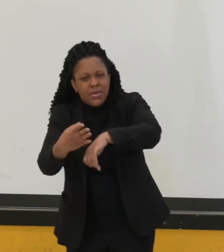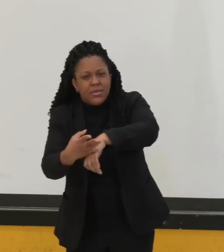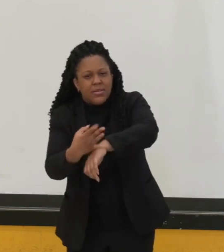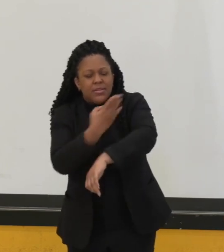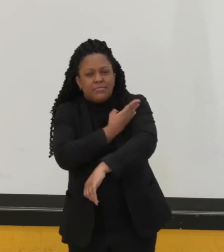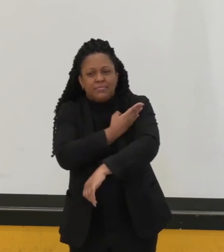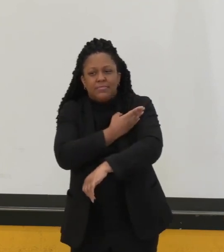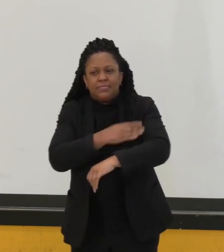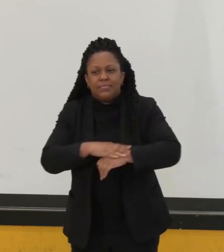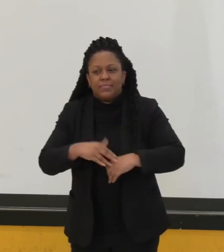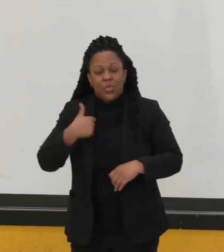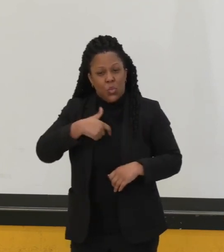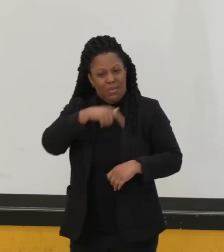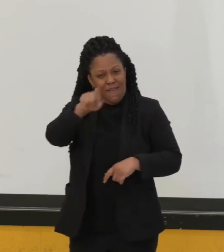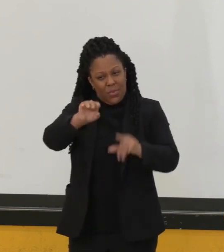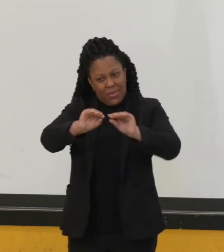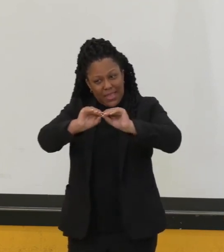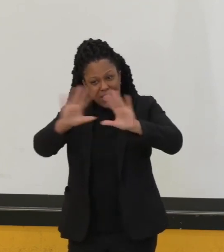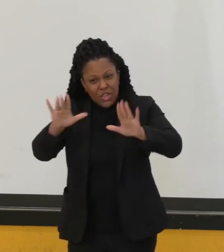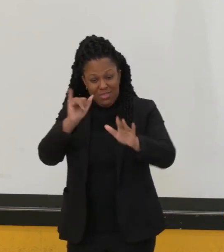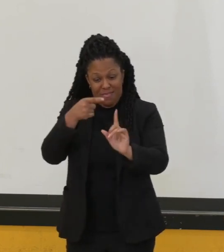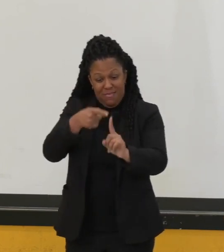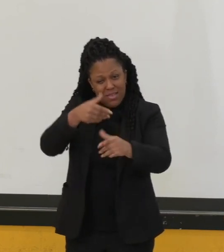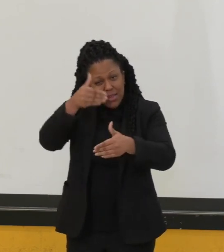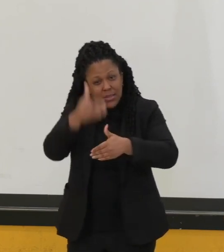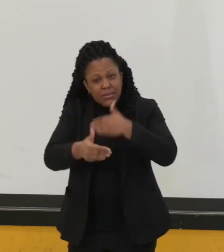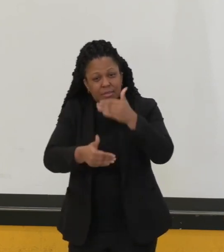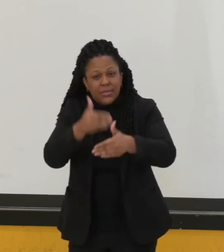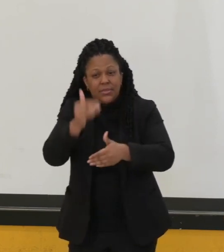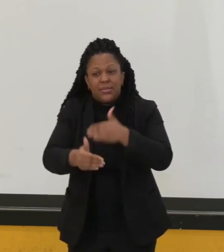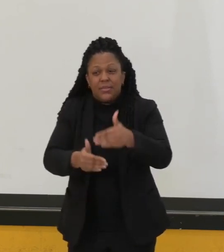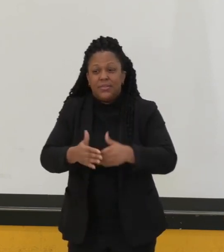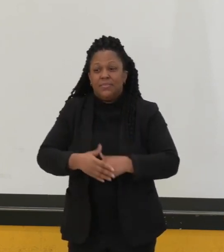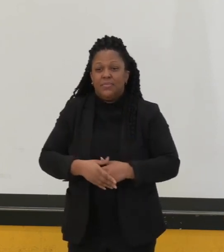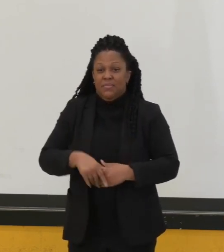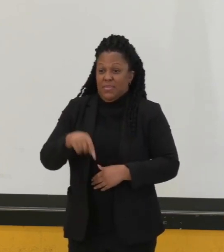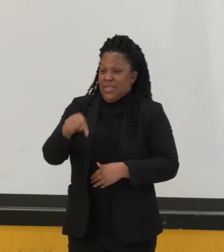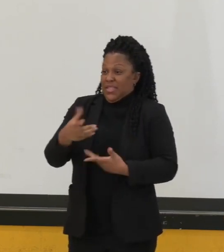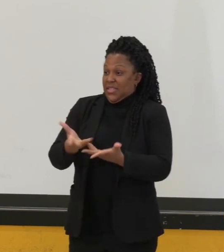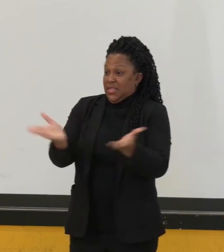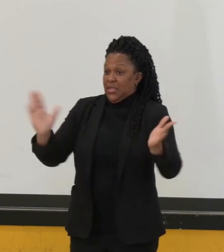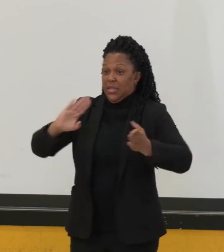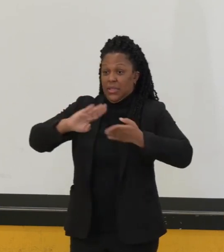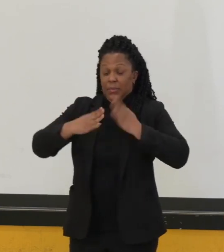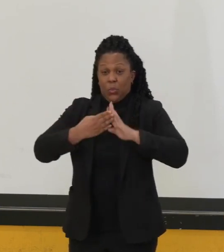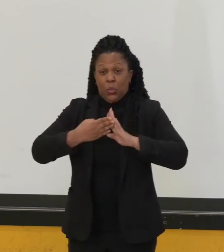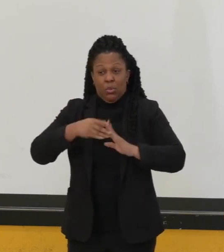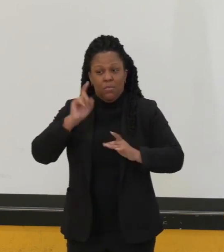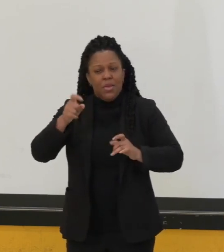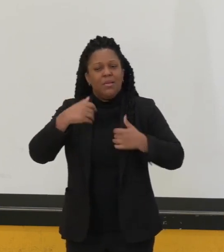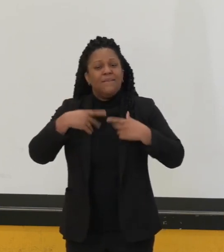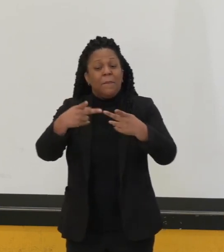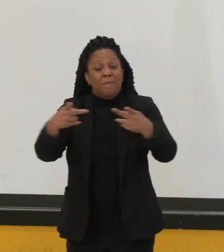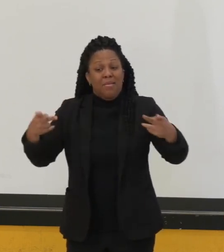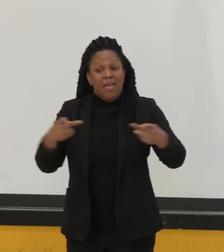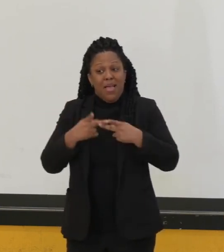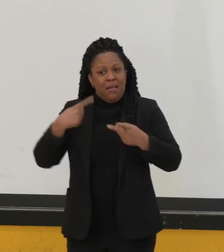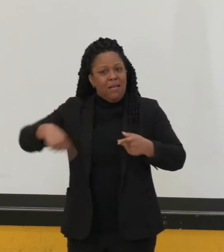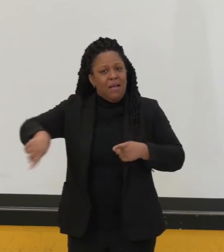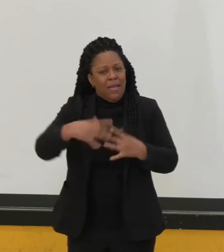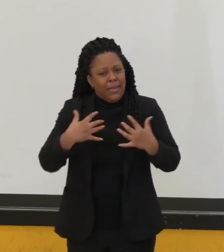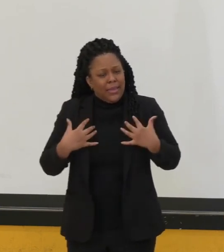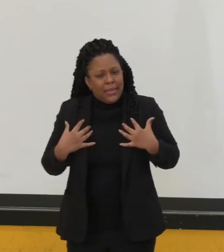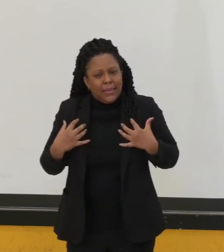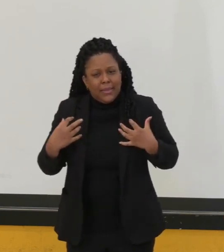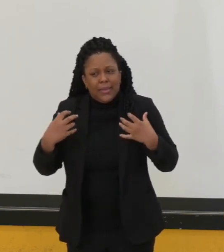this state, this community, and this nation needs to have a place to grieve and to express, in many places, their anger that